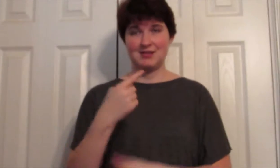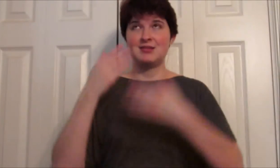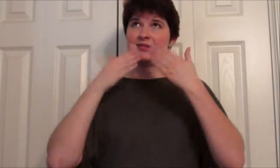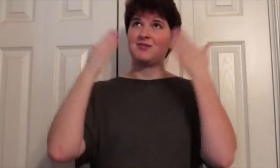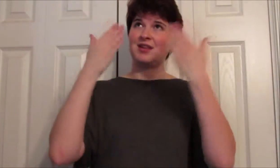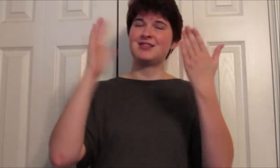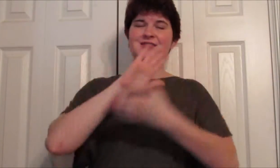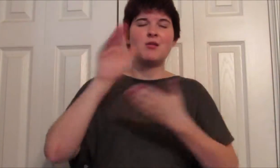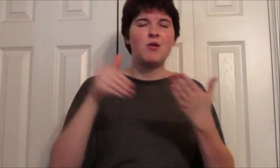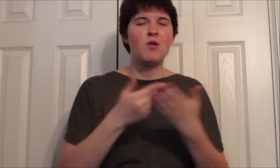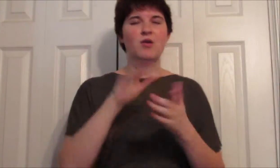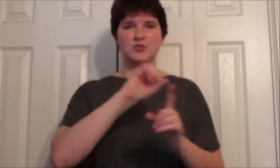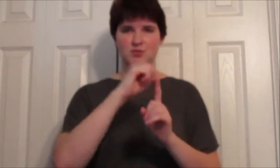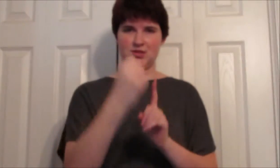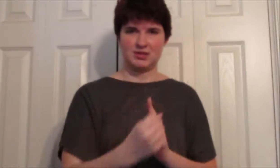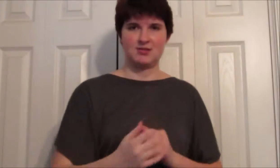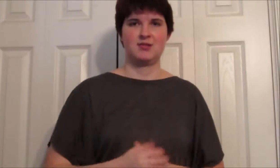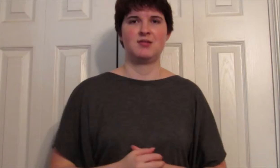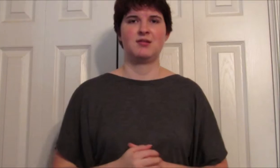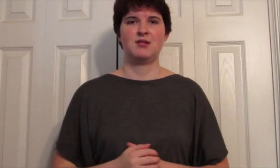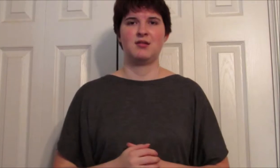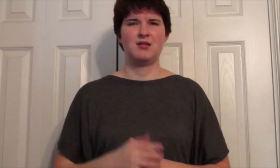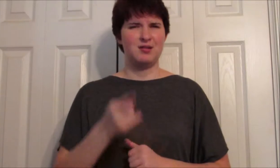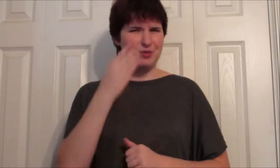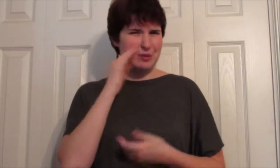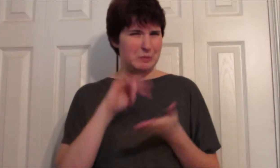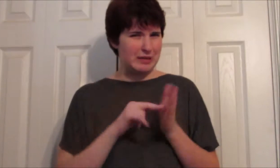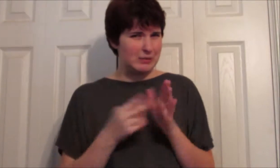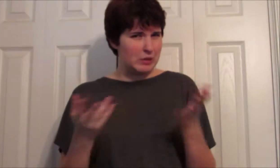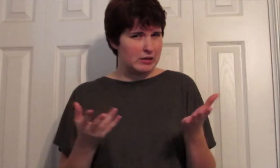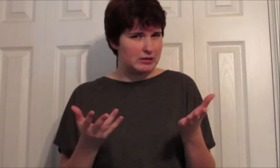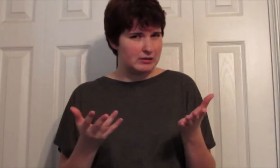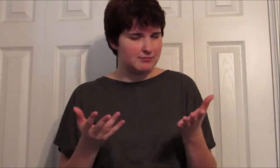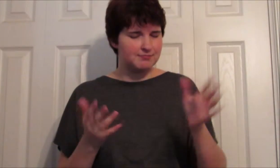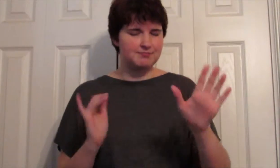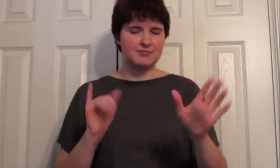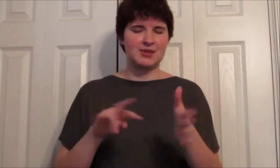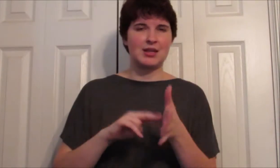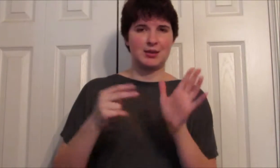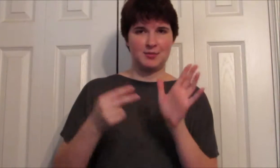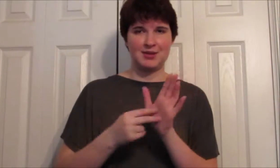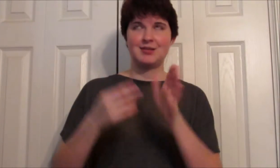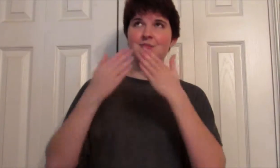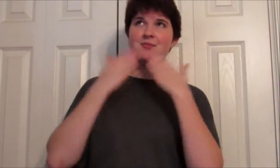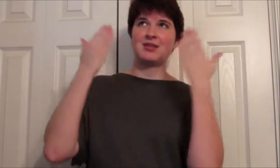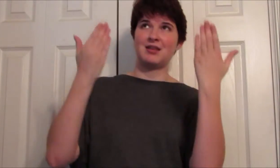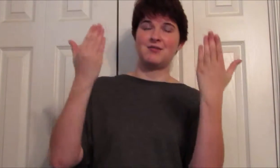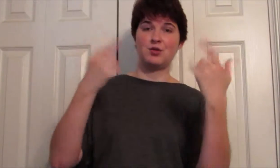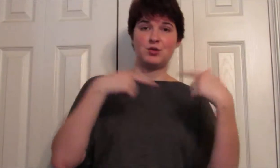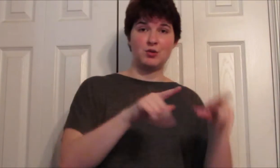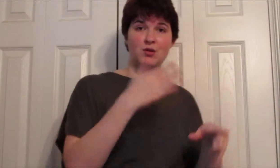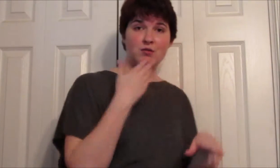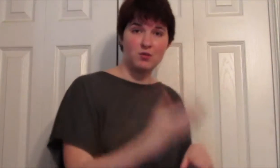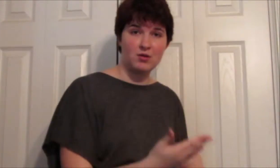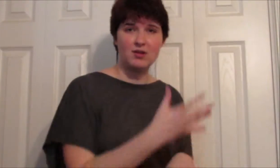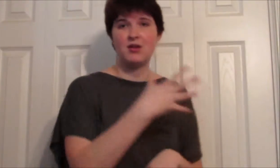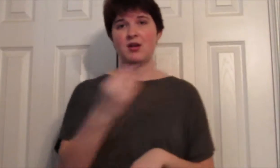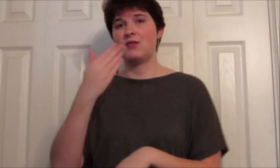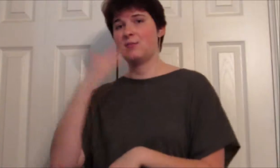to give thanks in all circumstances. You know what that means? That means to be thankful in the good and